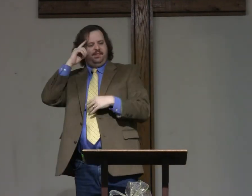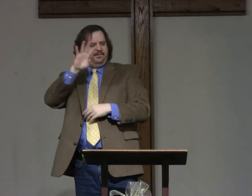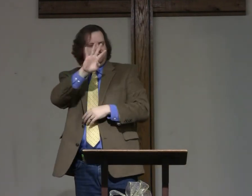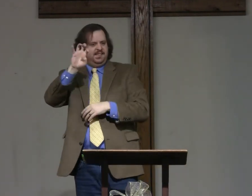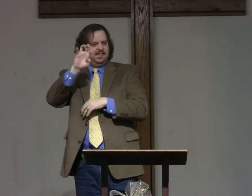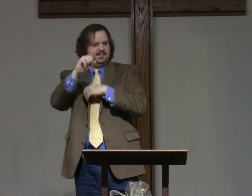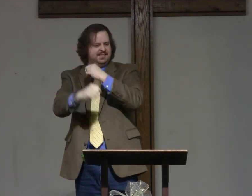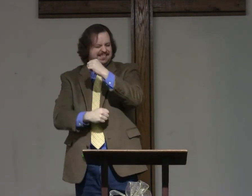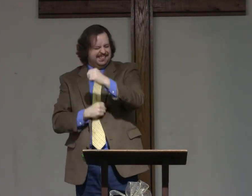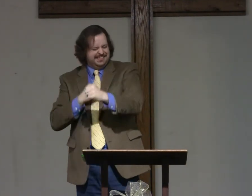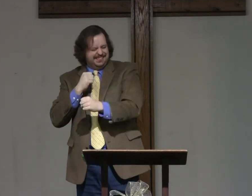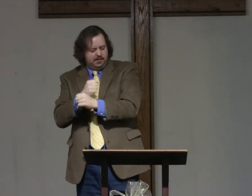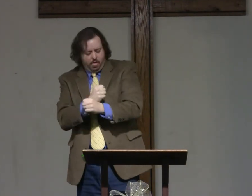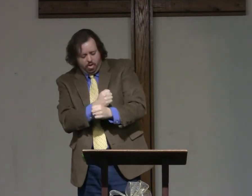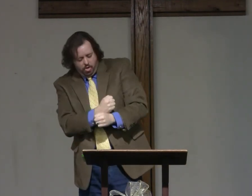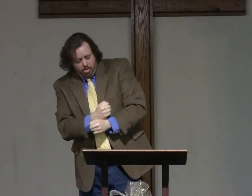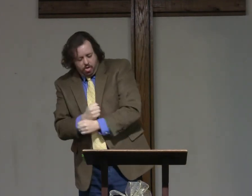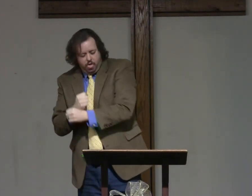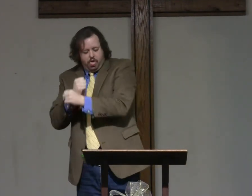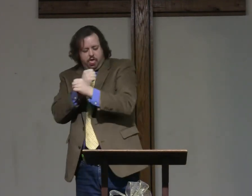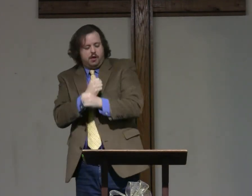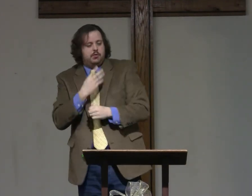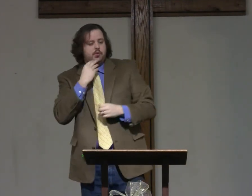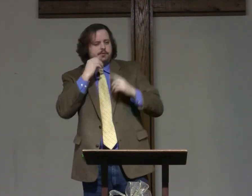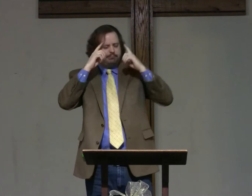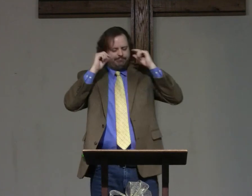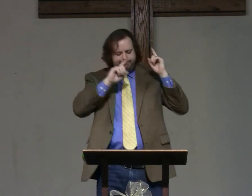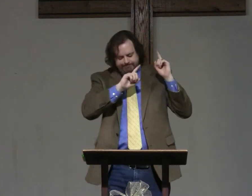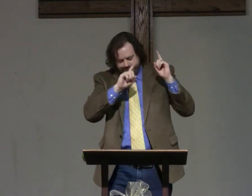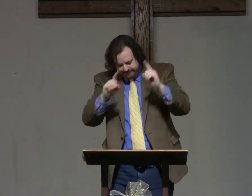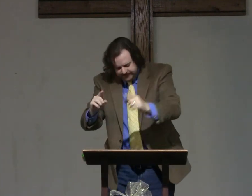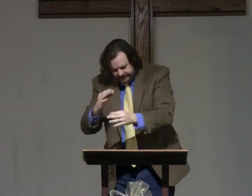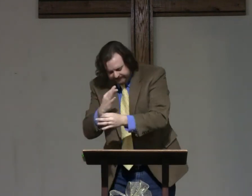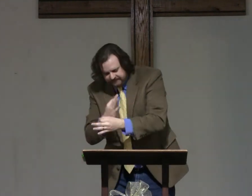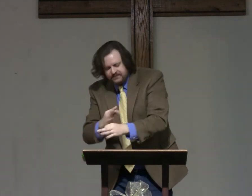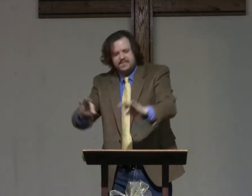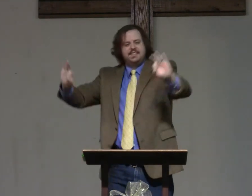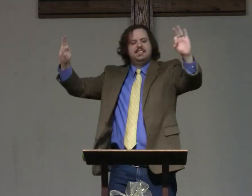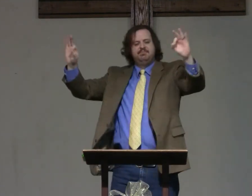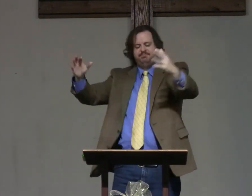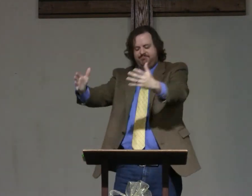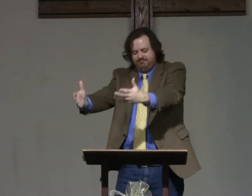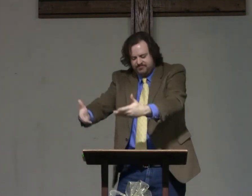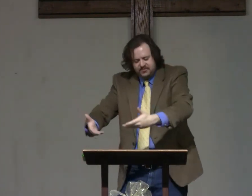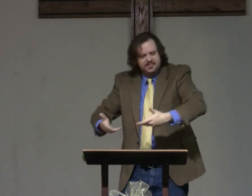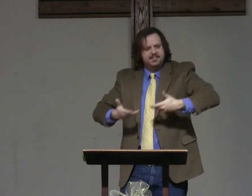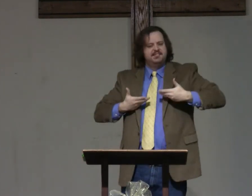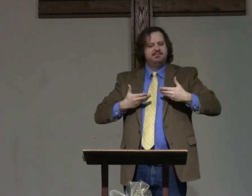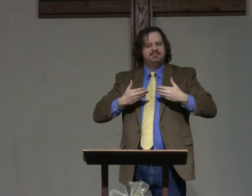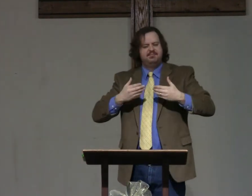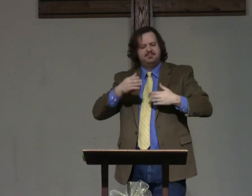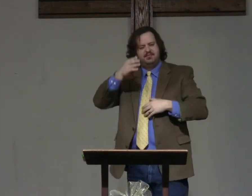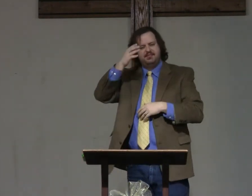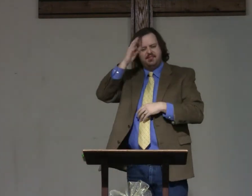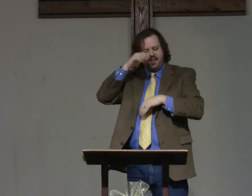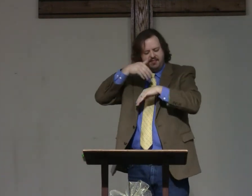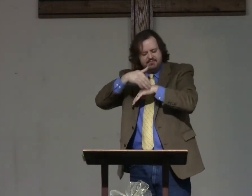from slavery. They'd been in slavery for 400 years, and then Moses led them to